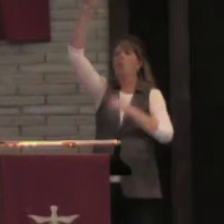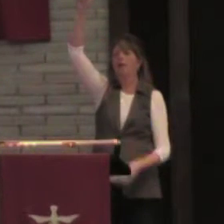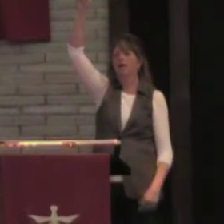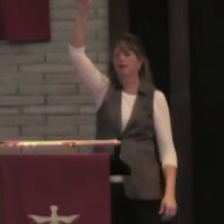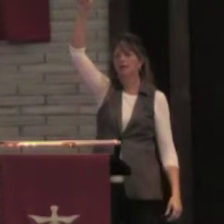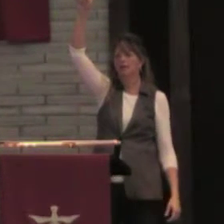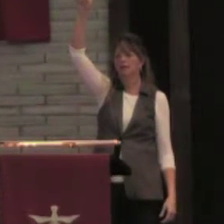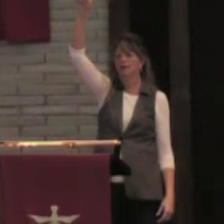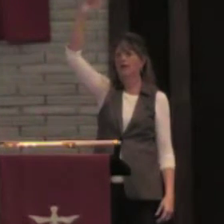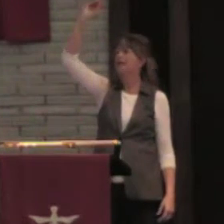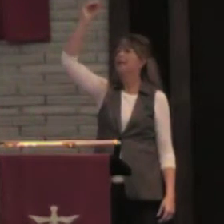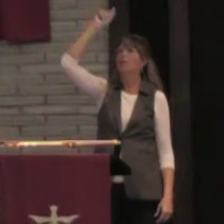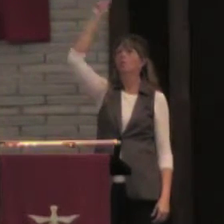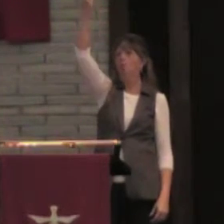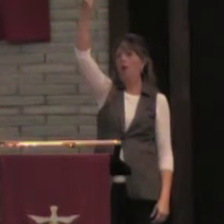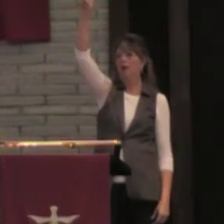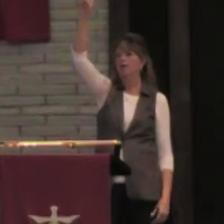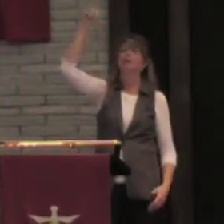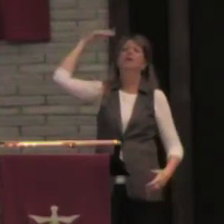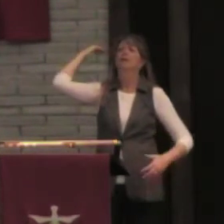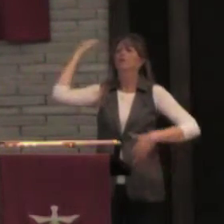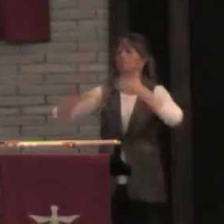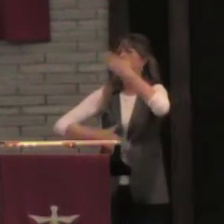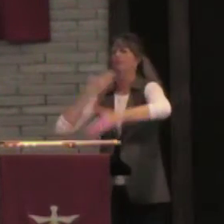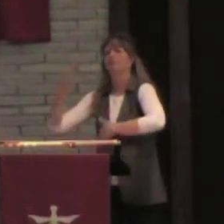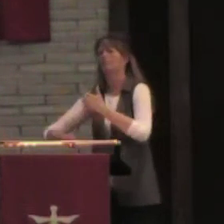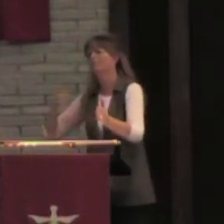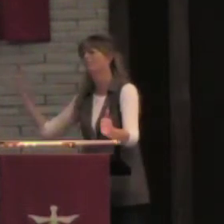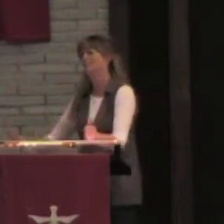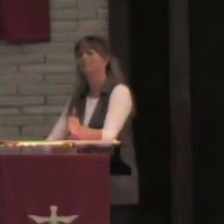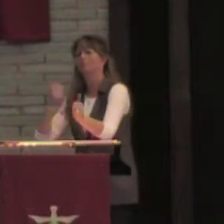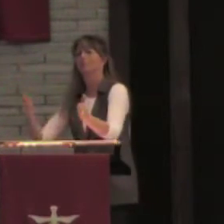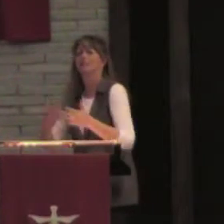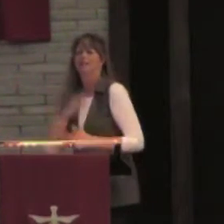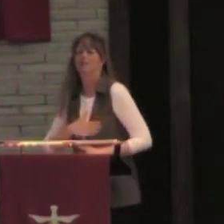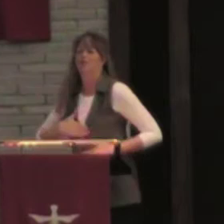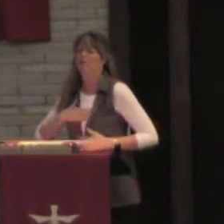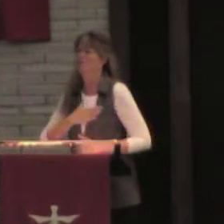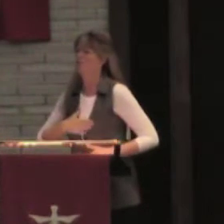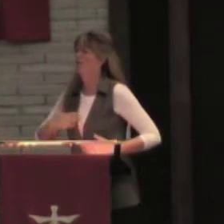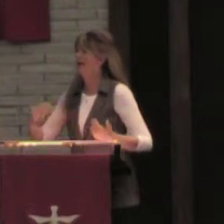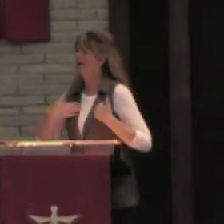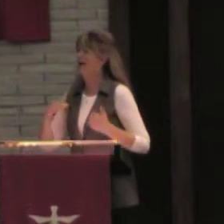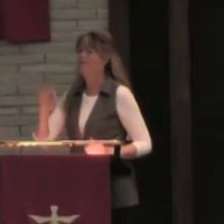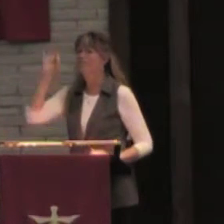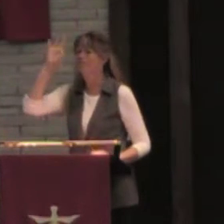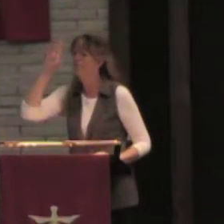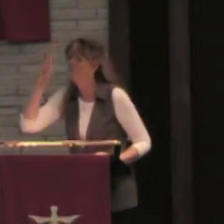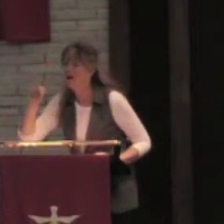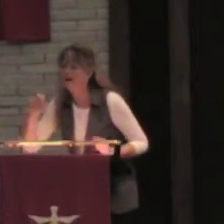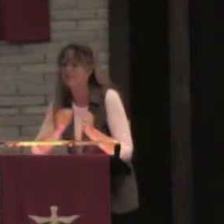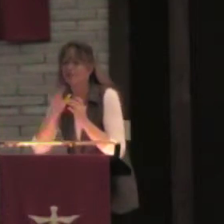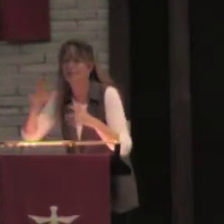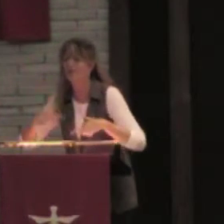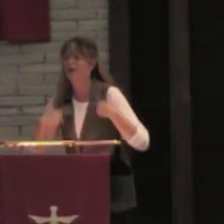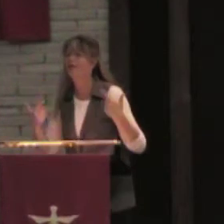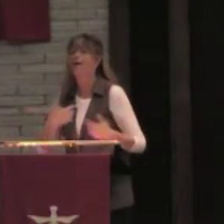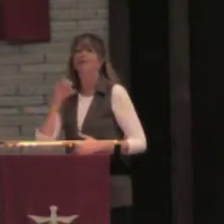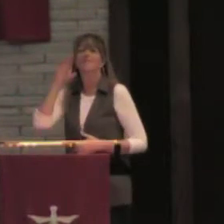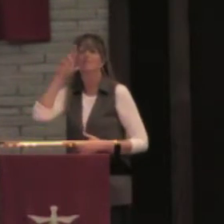You have to keep the relationship with God your number one priority. And then chase your dreams and enjoy your life and have fun in